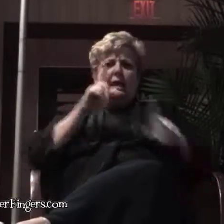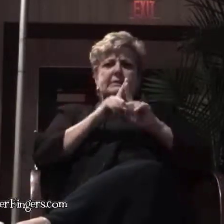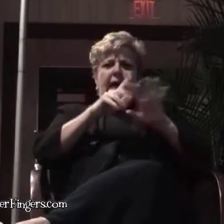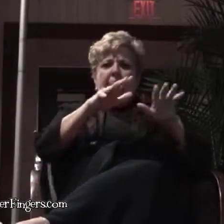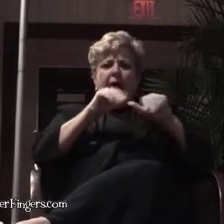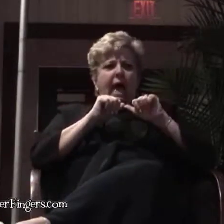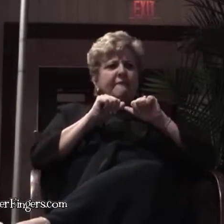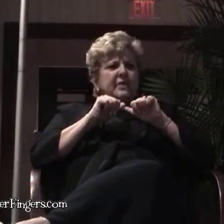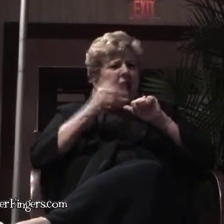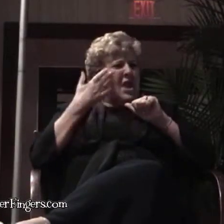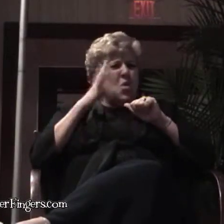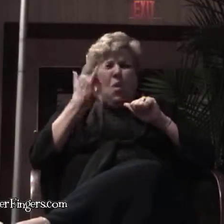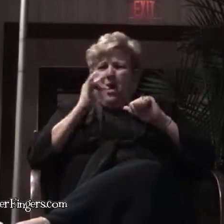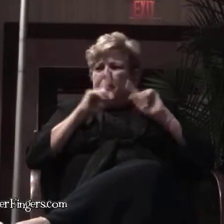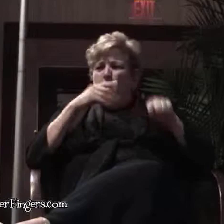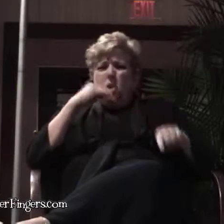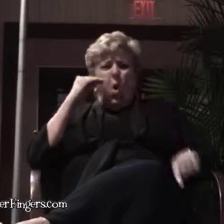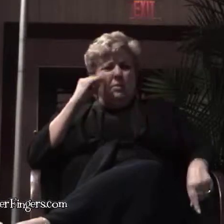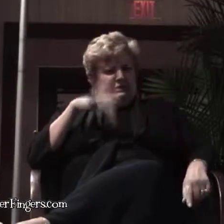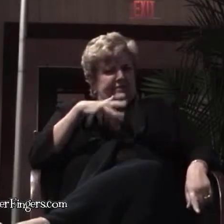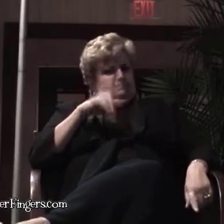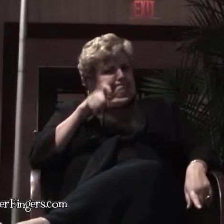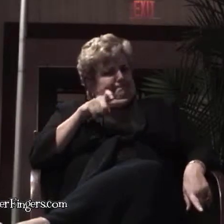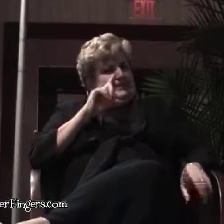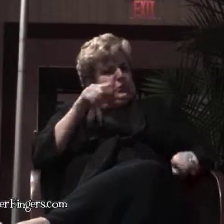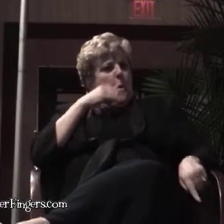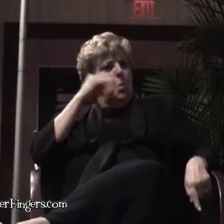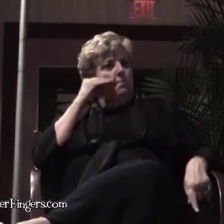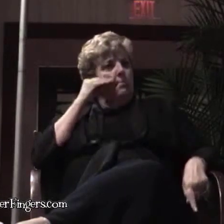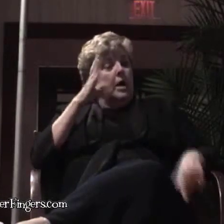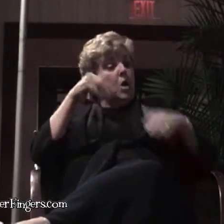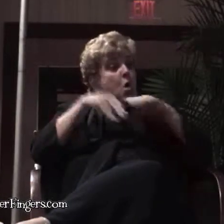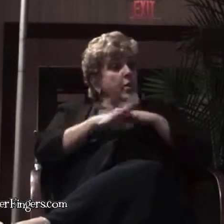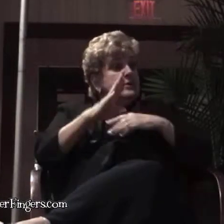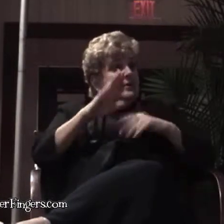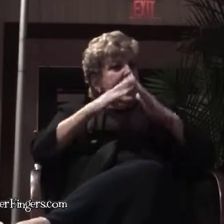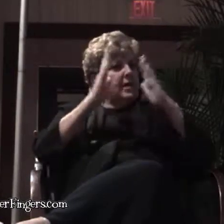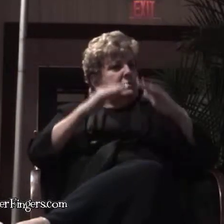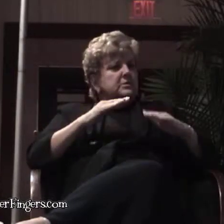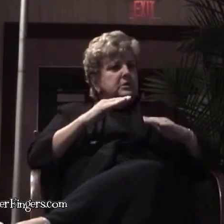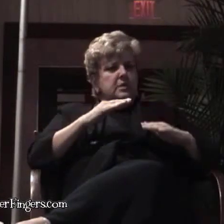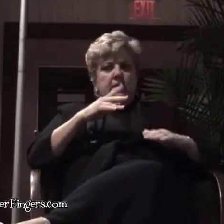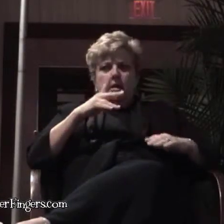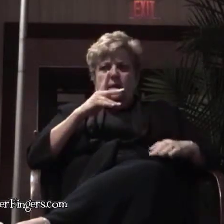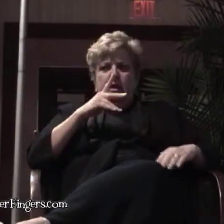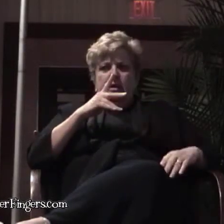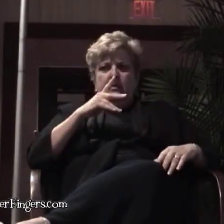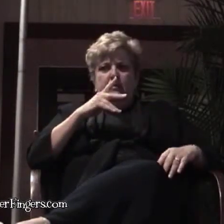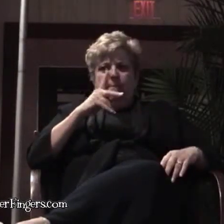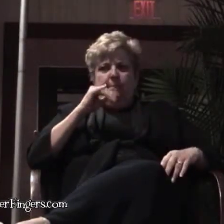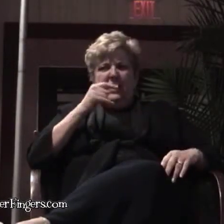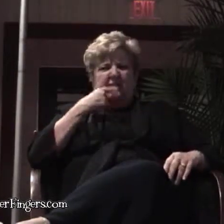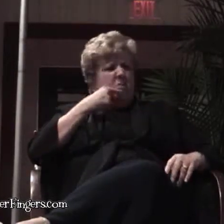don't know why I'm going home. I walk into my house and Pat says, what the heck are you doing here? She started to